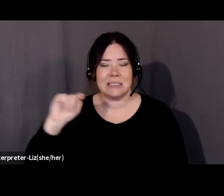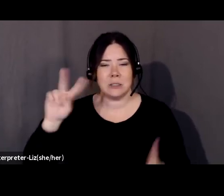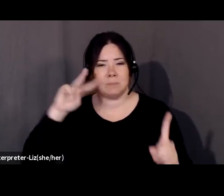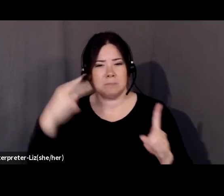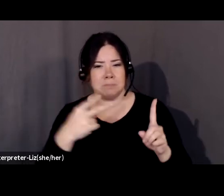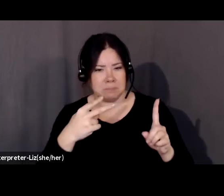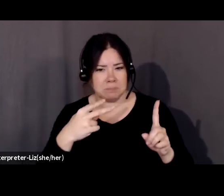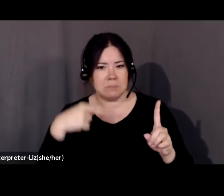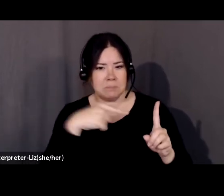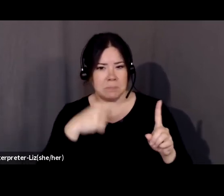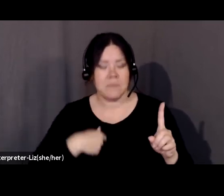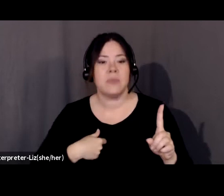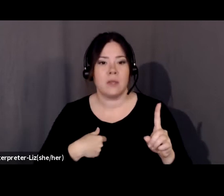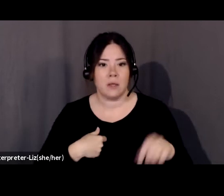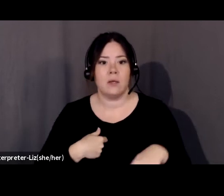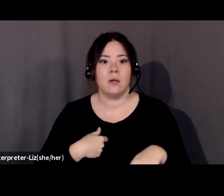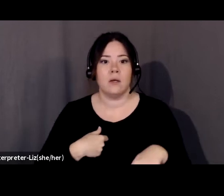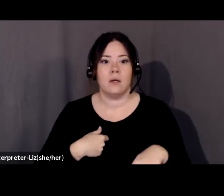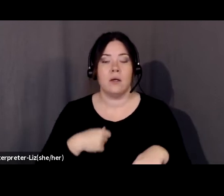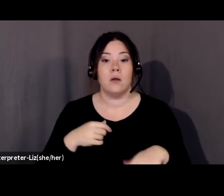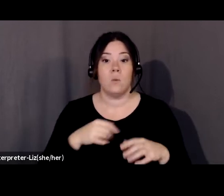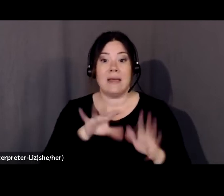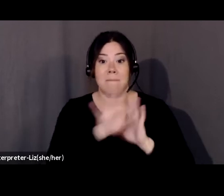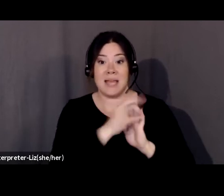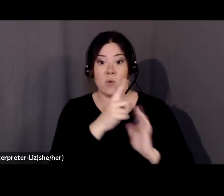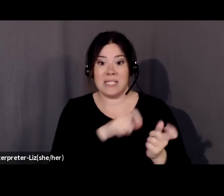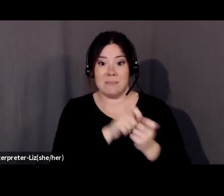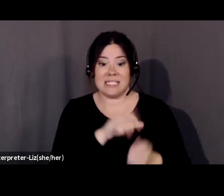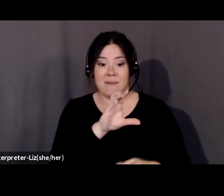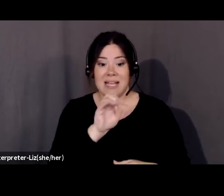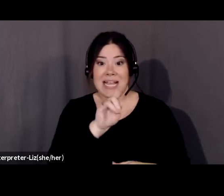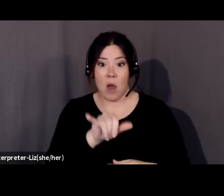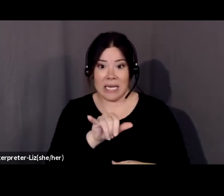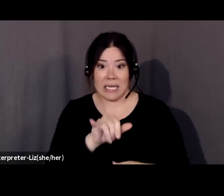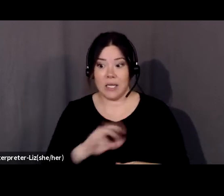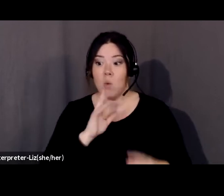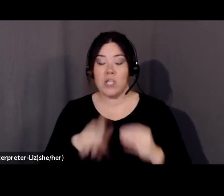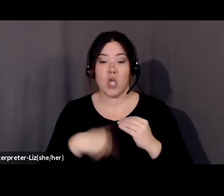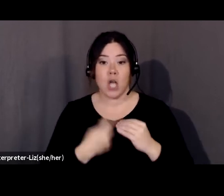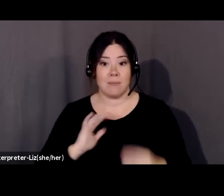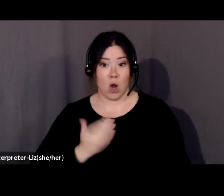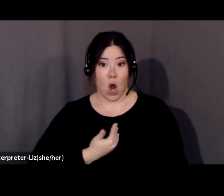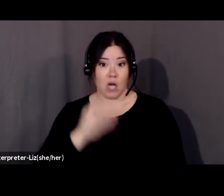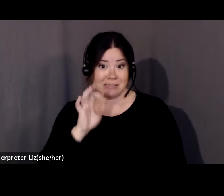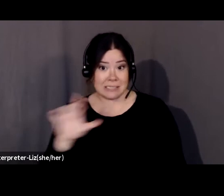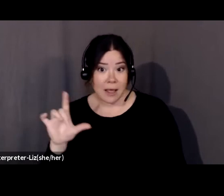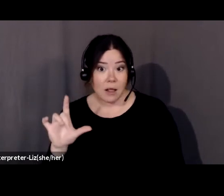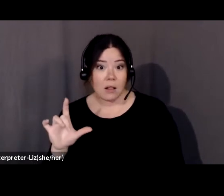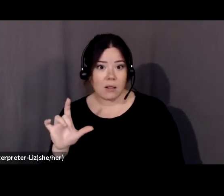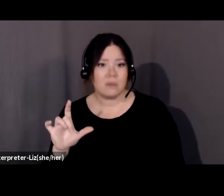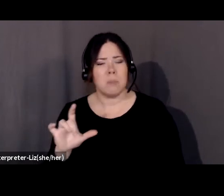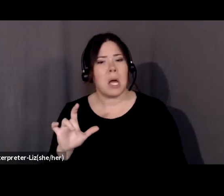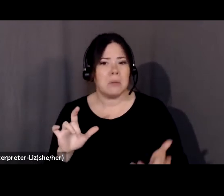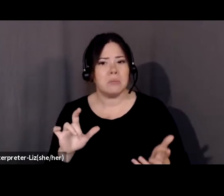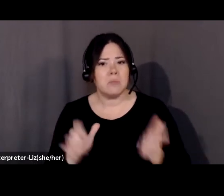but we spotlighted Whitfield County, and we talked about our SIL, but we mostly listened